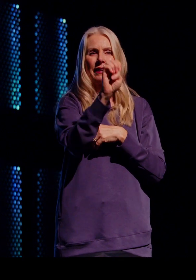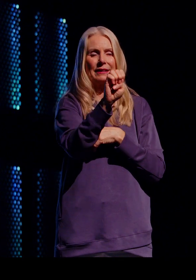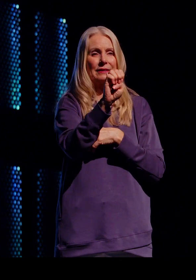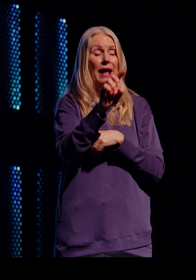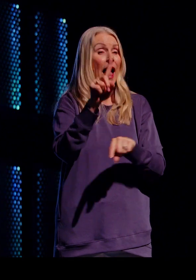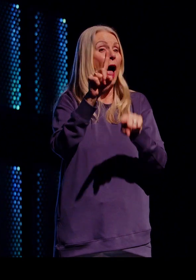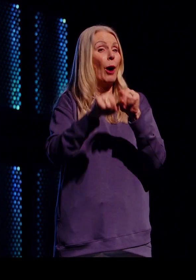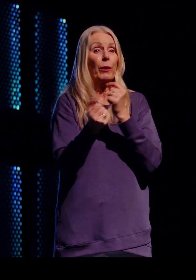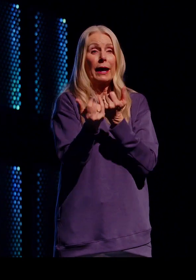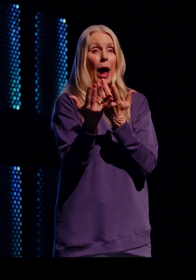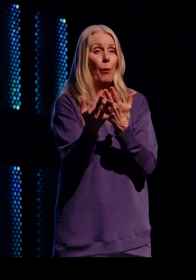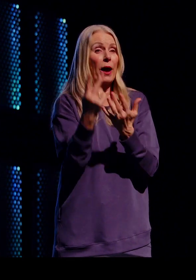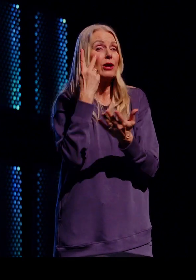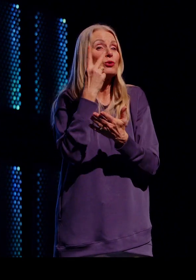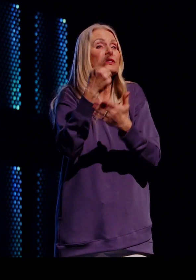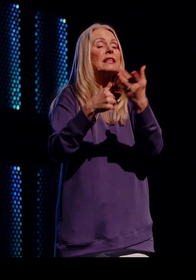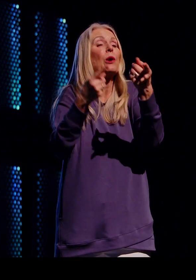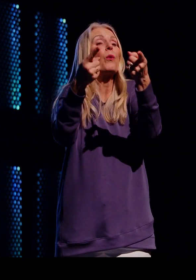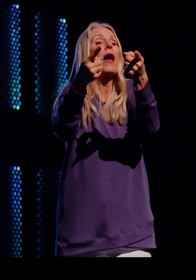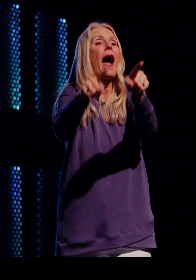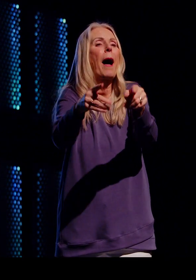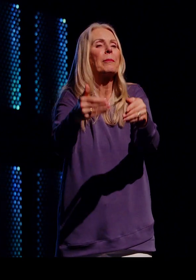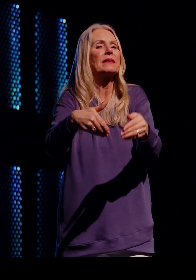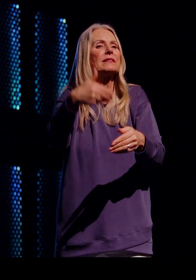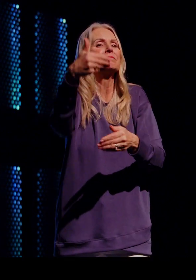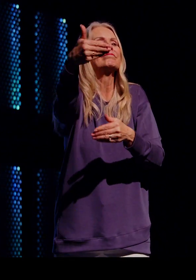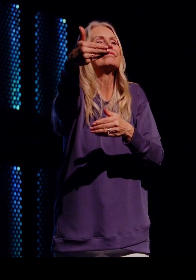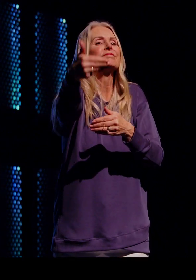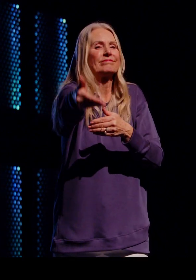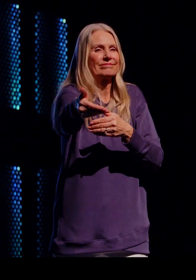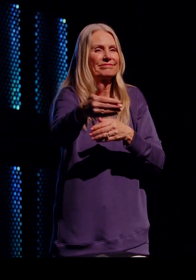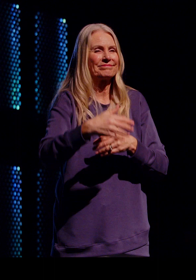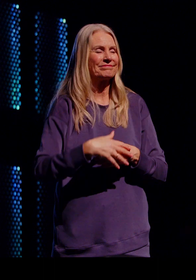to see what happens in the next chapter.